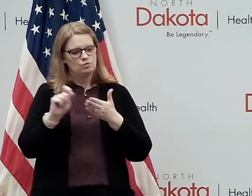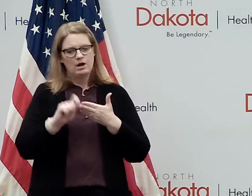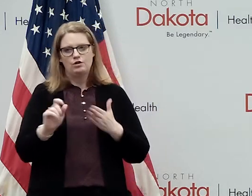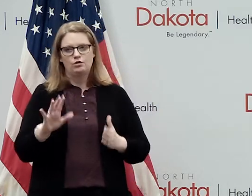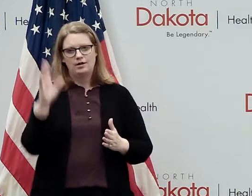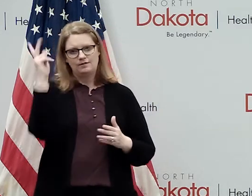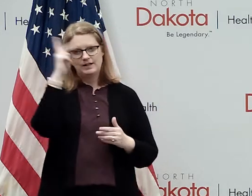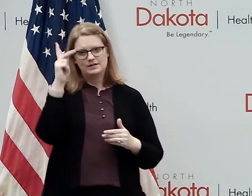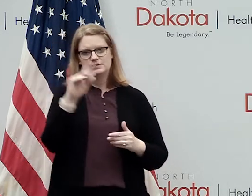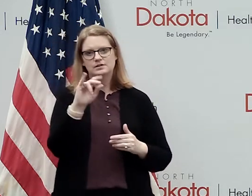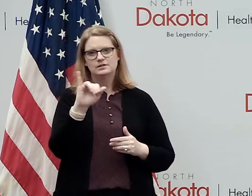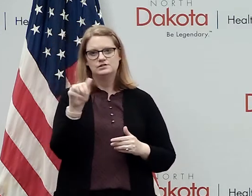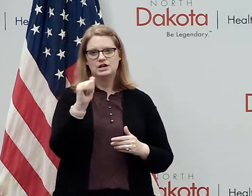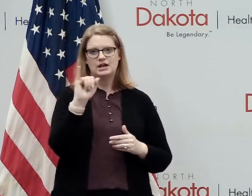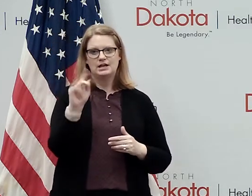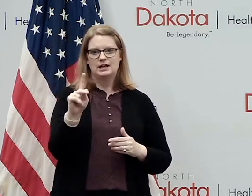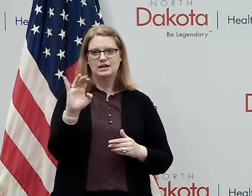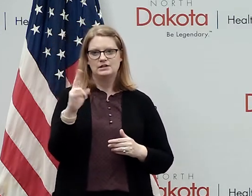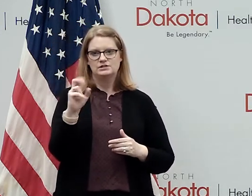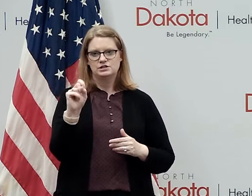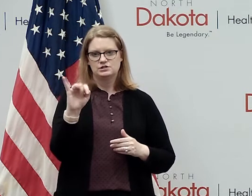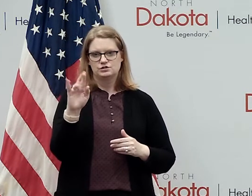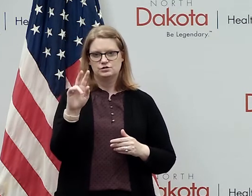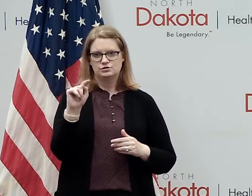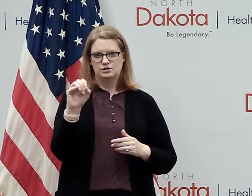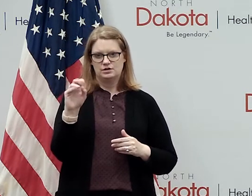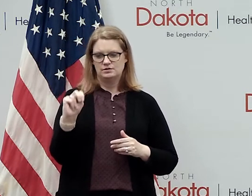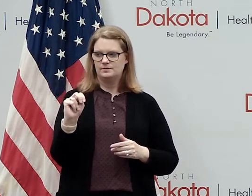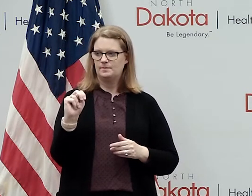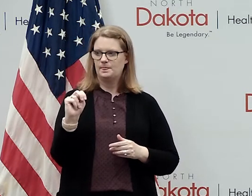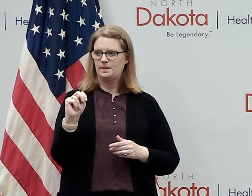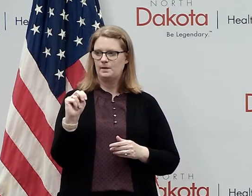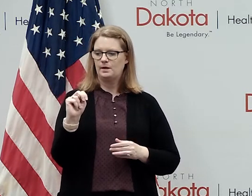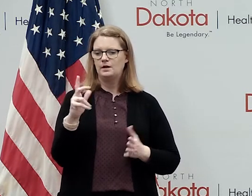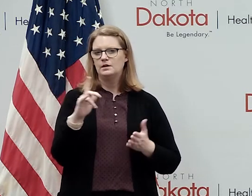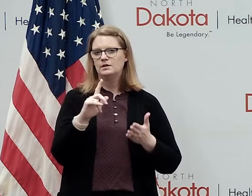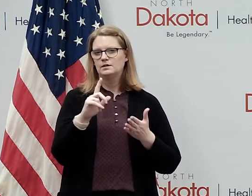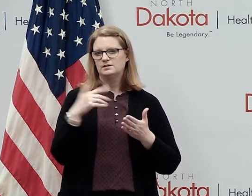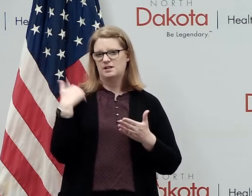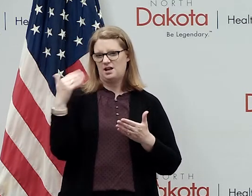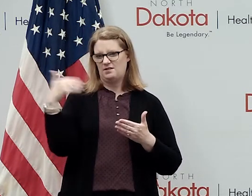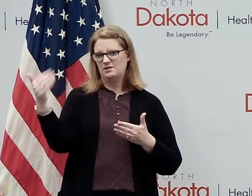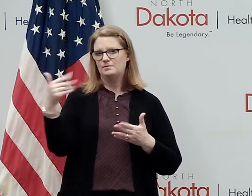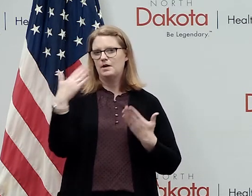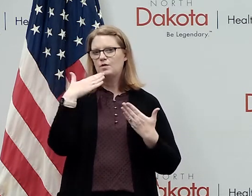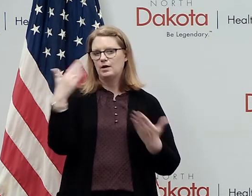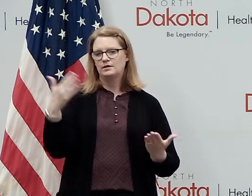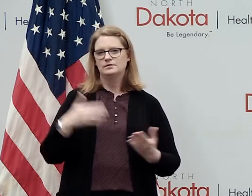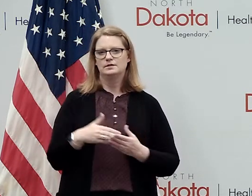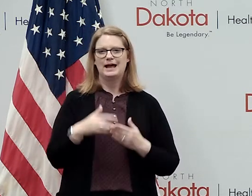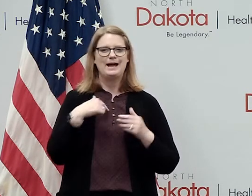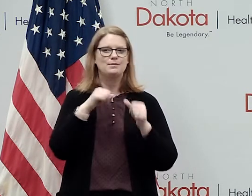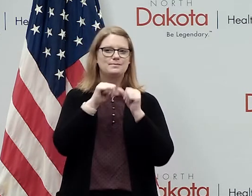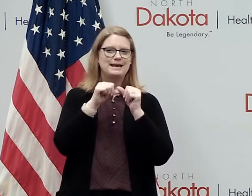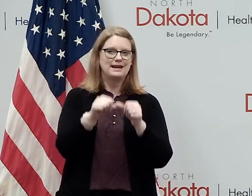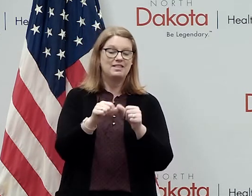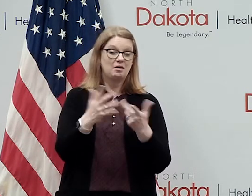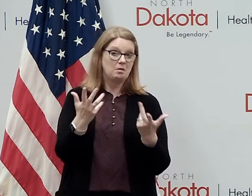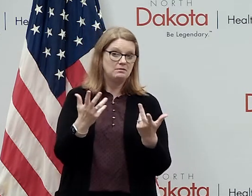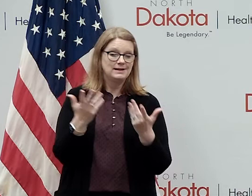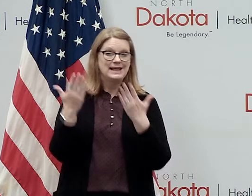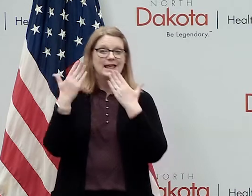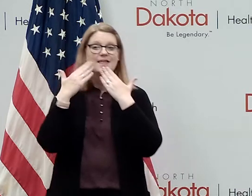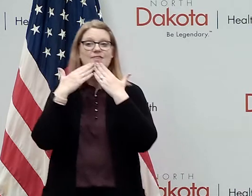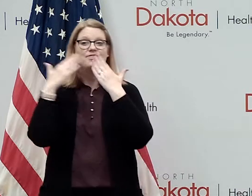philosopher G.K. Chesterton, who's written often about gratitude, said, "I would maintain that thanks are